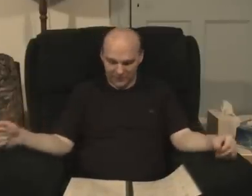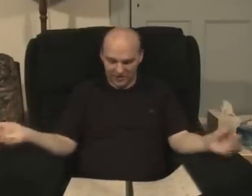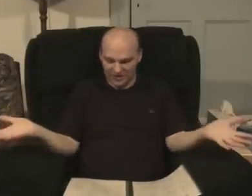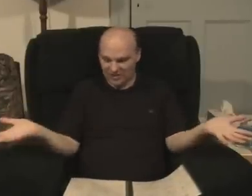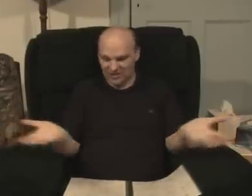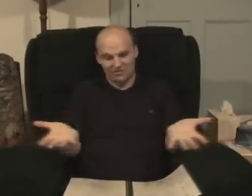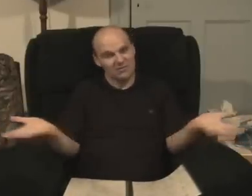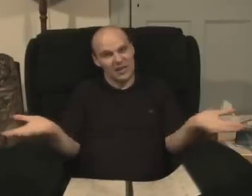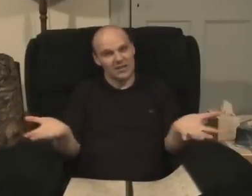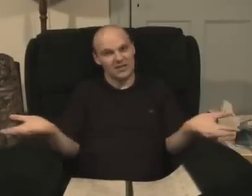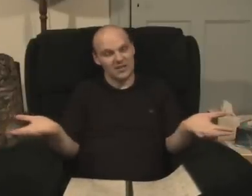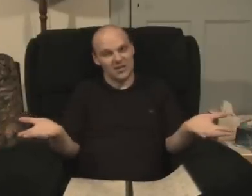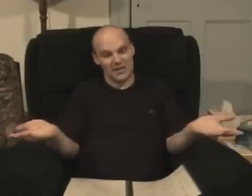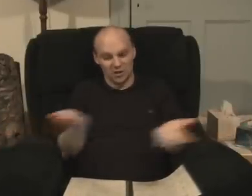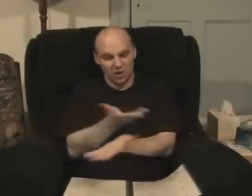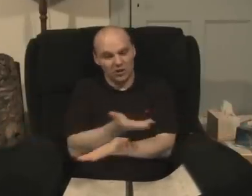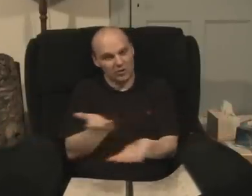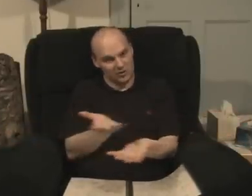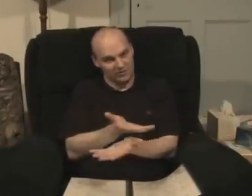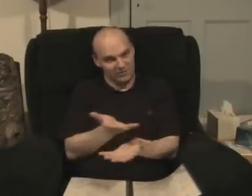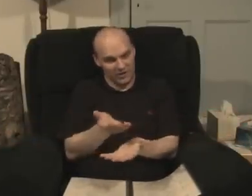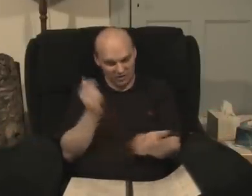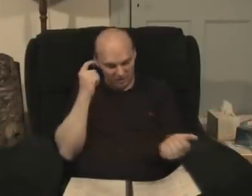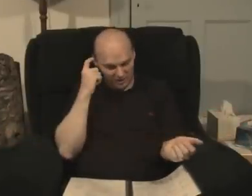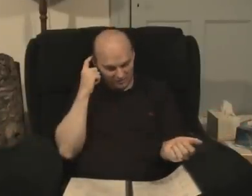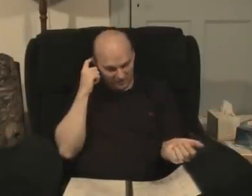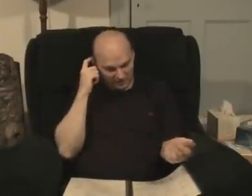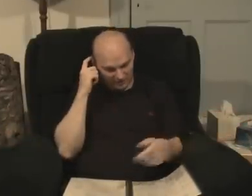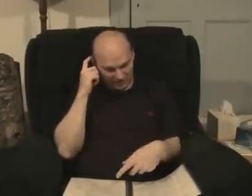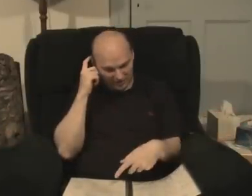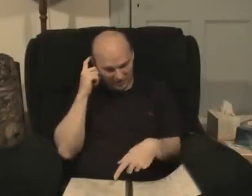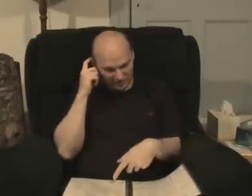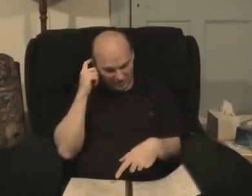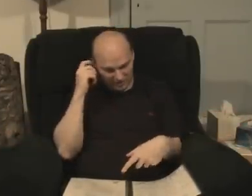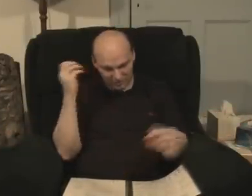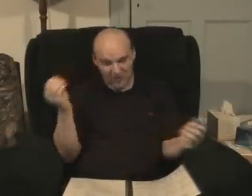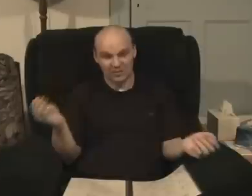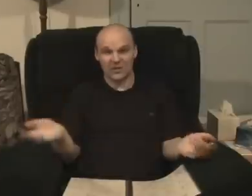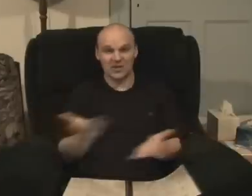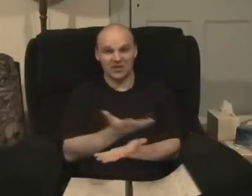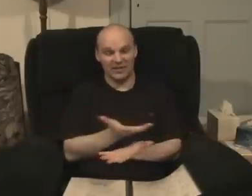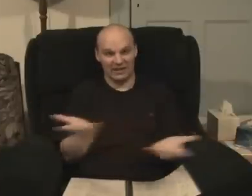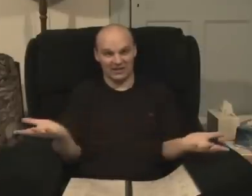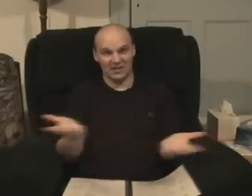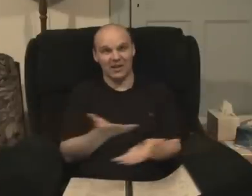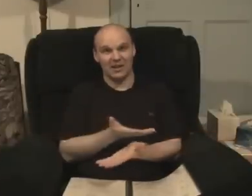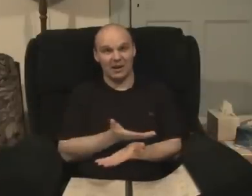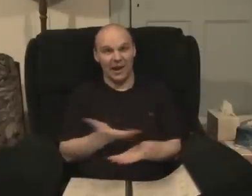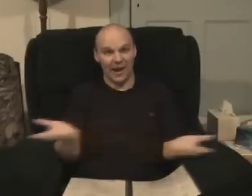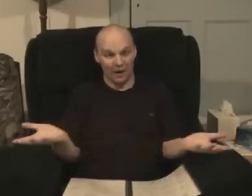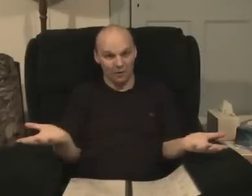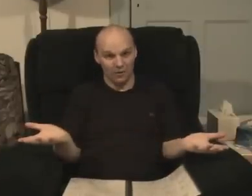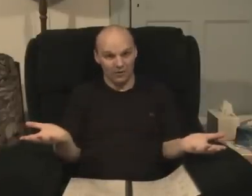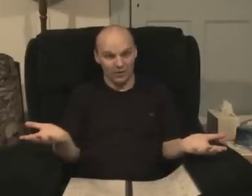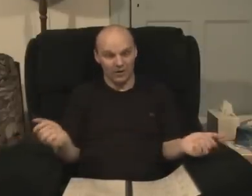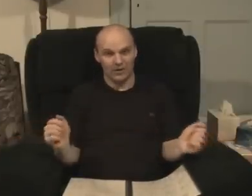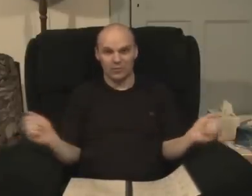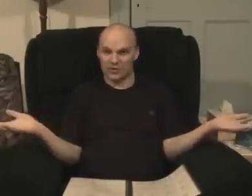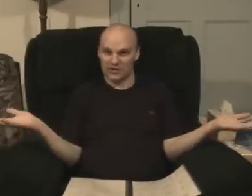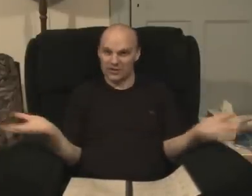So that's just out to the sides here, not across in front. I haven't got that in the course here, but I'm reasonably certain that's how, whereas this